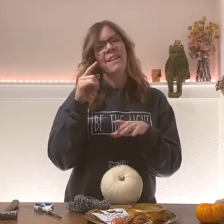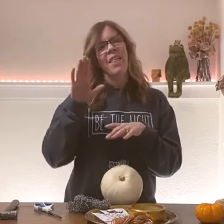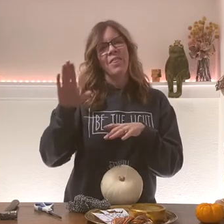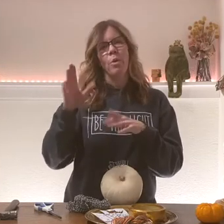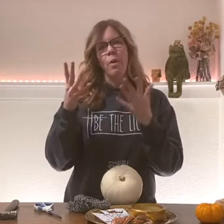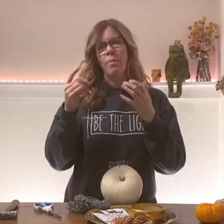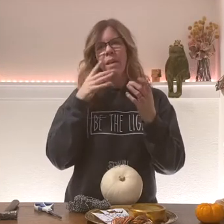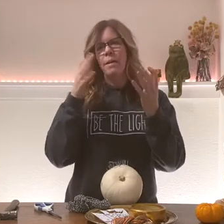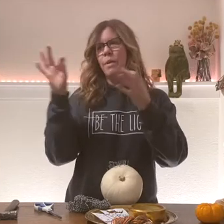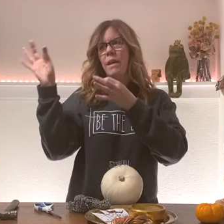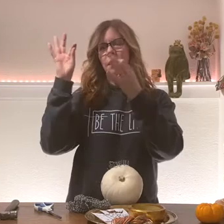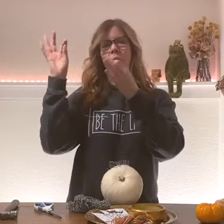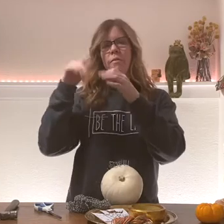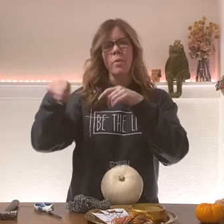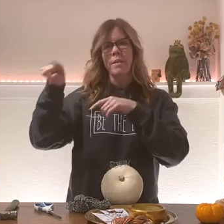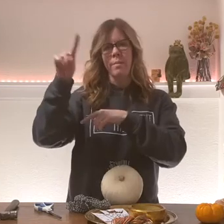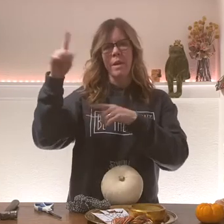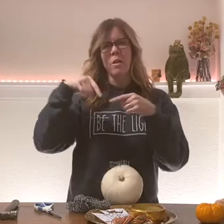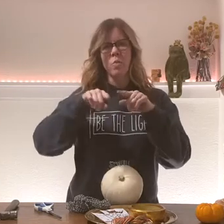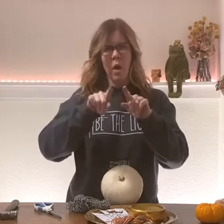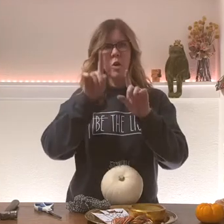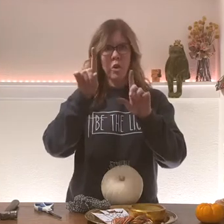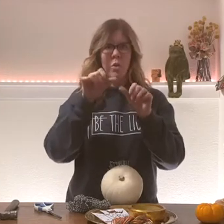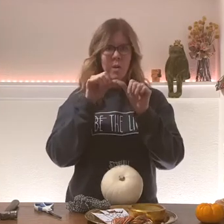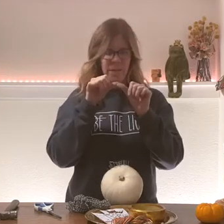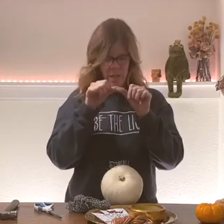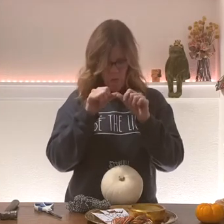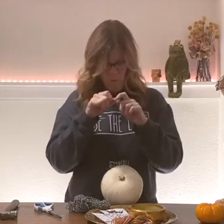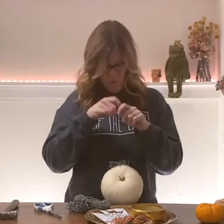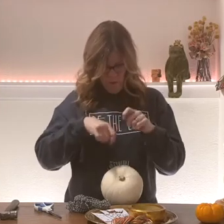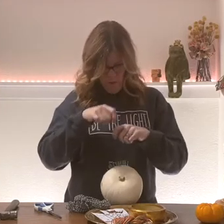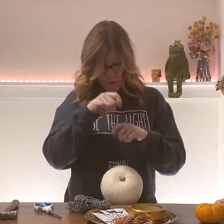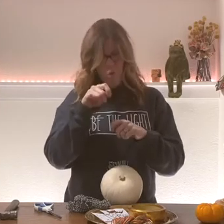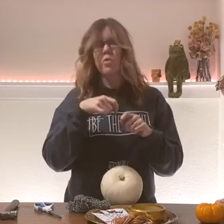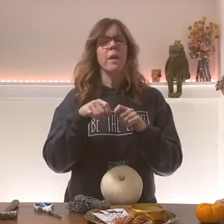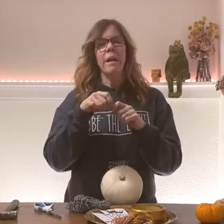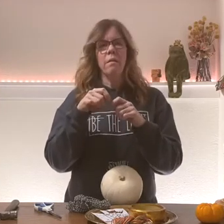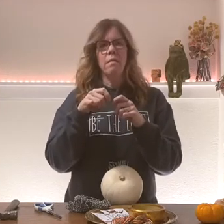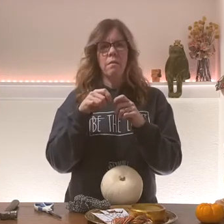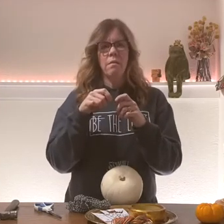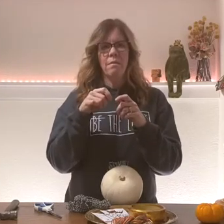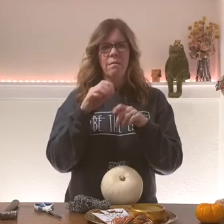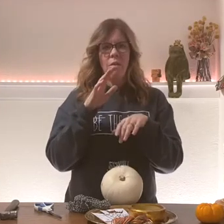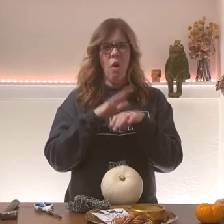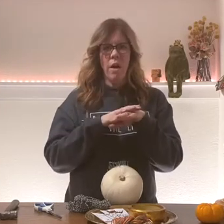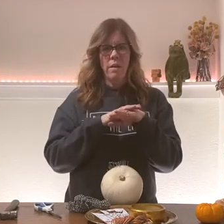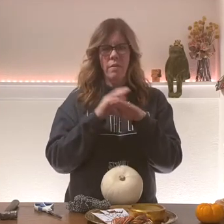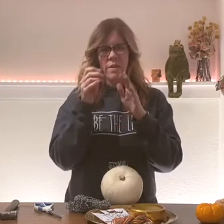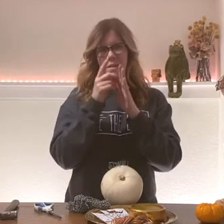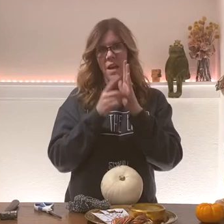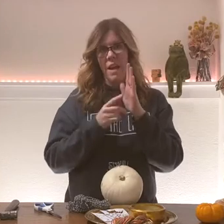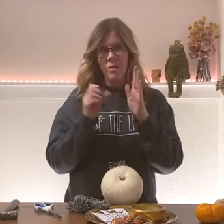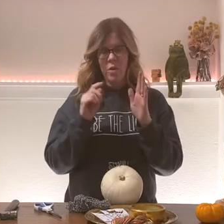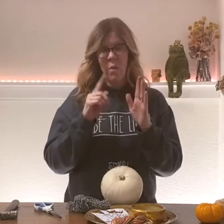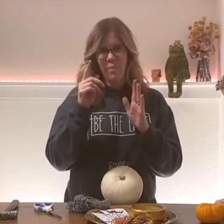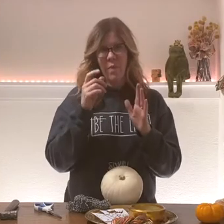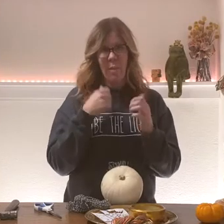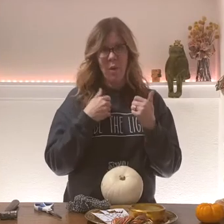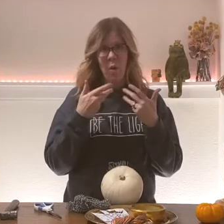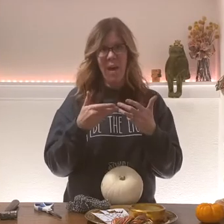they're probably going to be off doing something else while you continue to string on the design. So I'm going to go ahead and